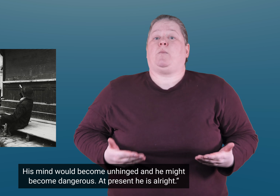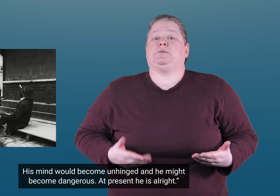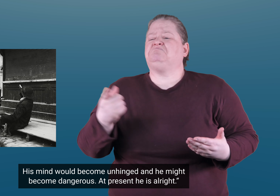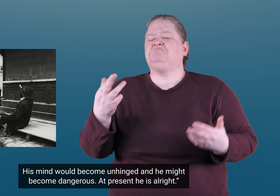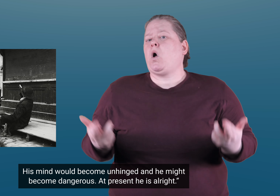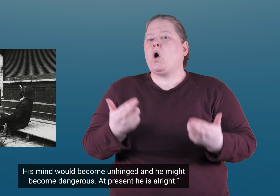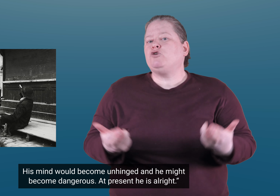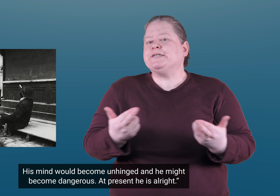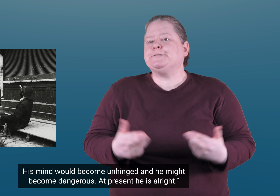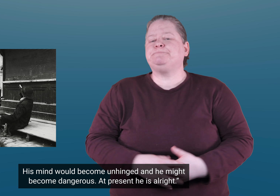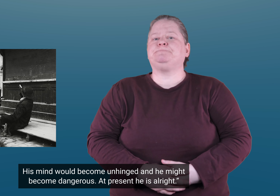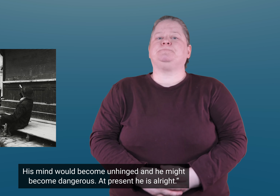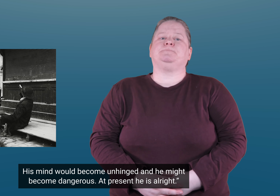present he is all right.